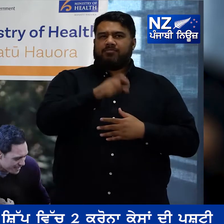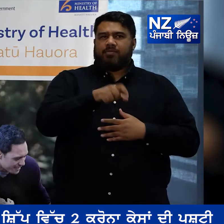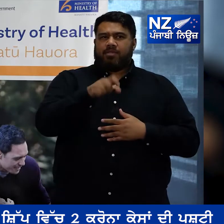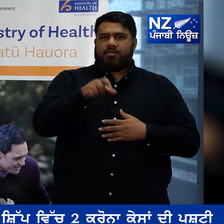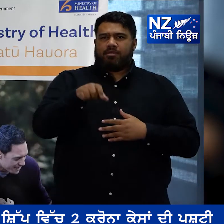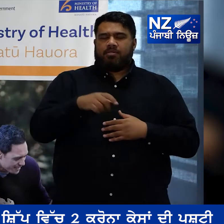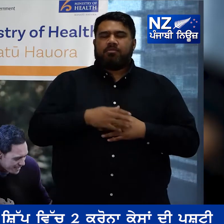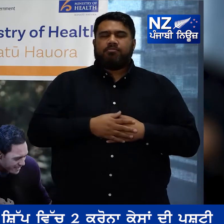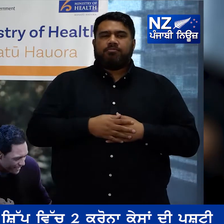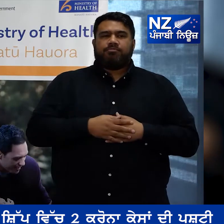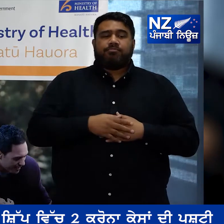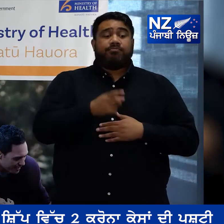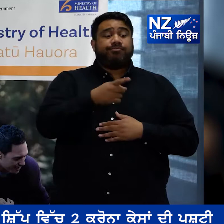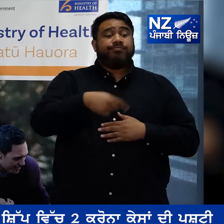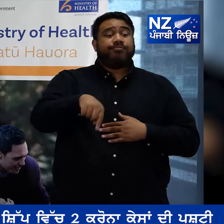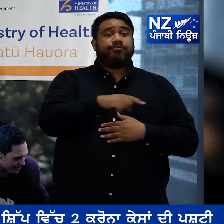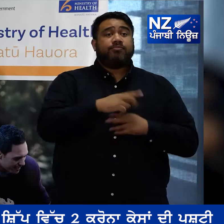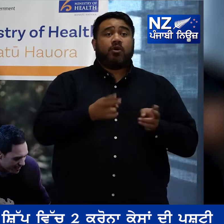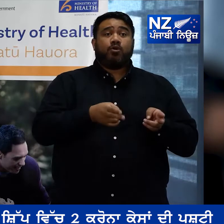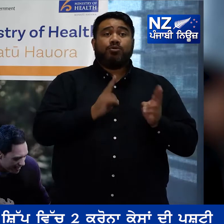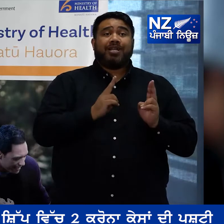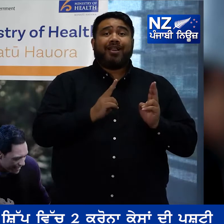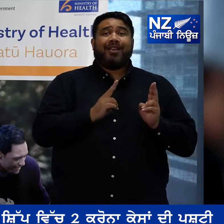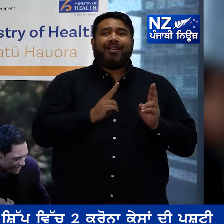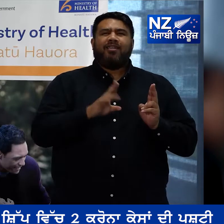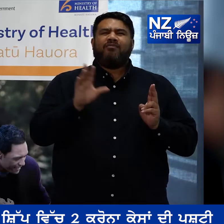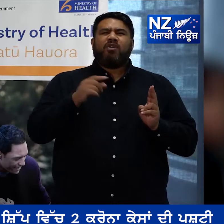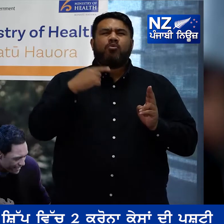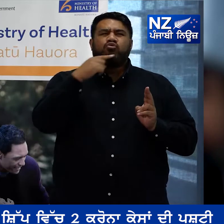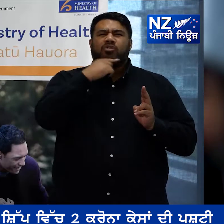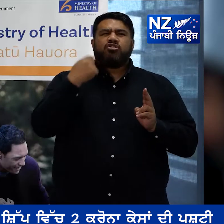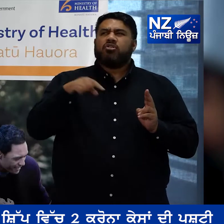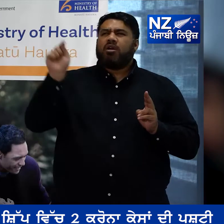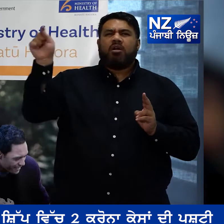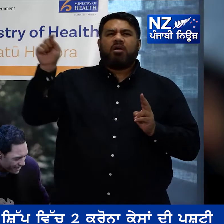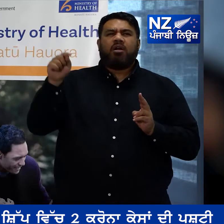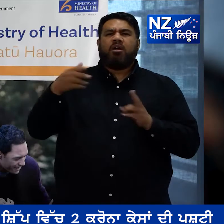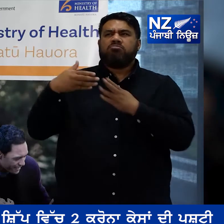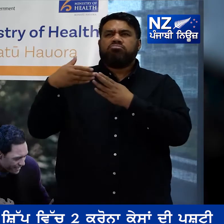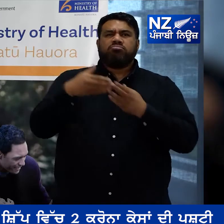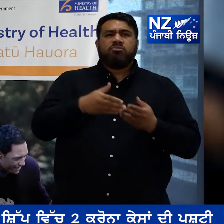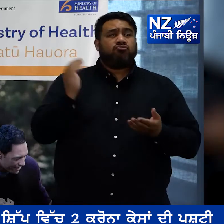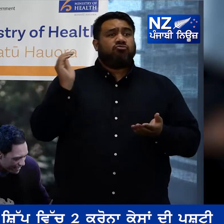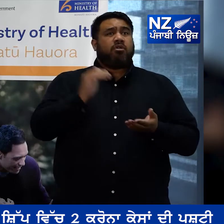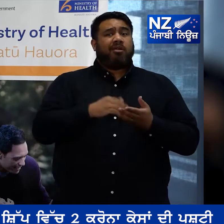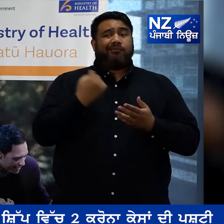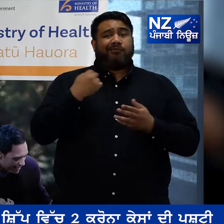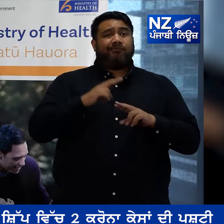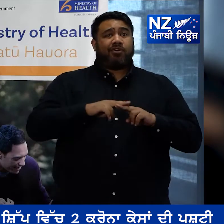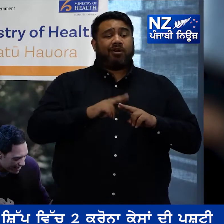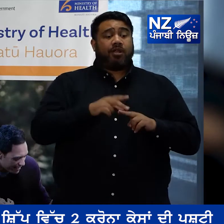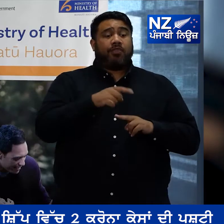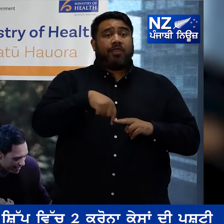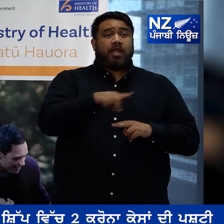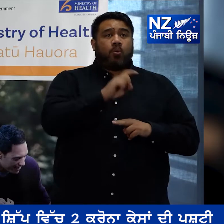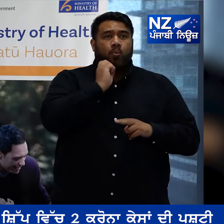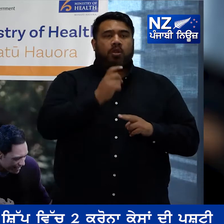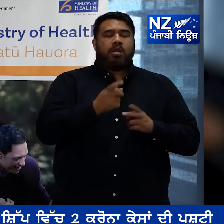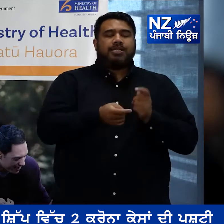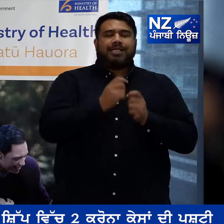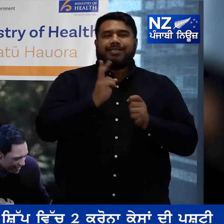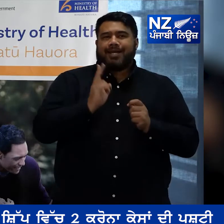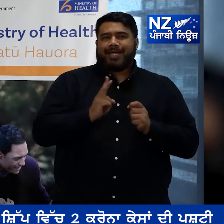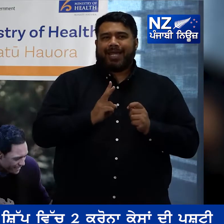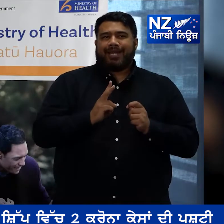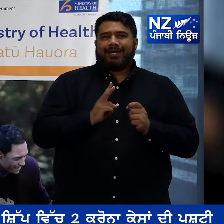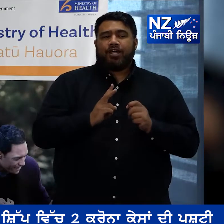those in that hotel, the fishermen who have come across and arrived last Friday, are being retested today. Day 6 testing,